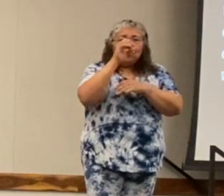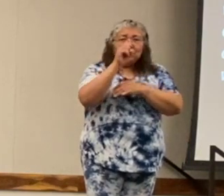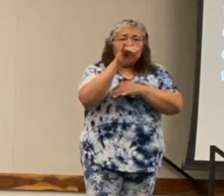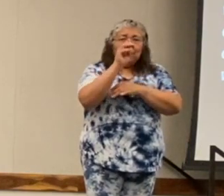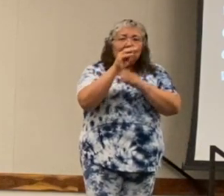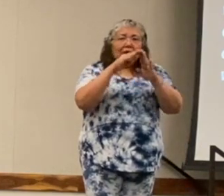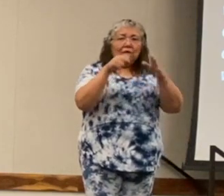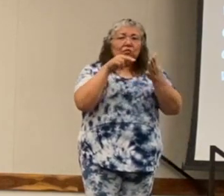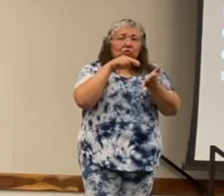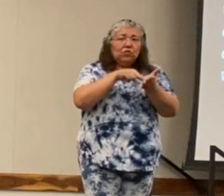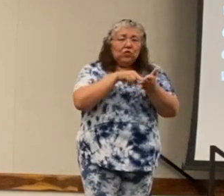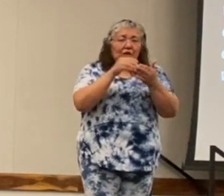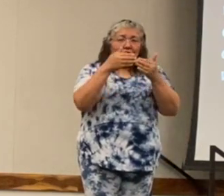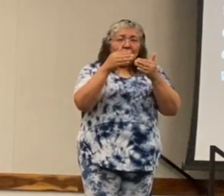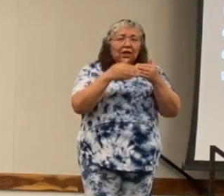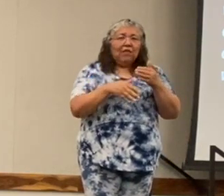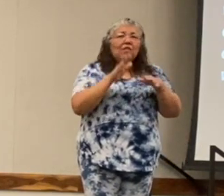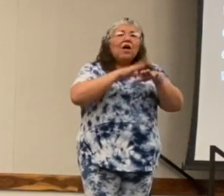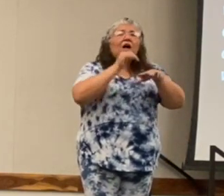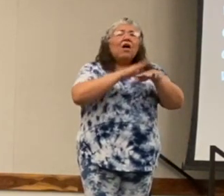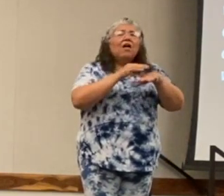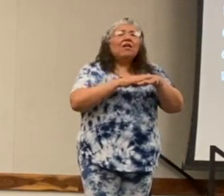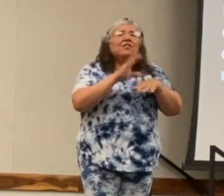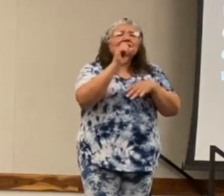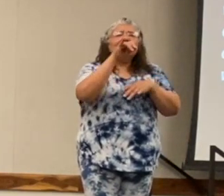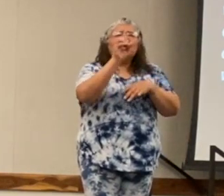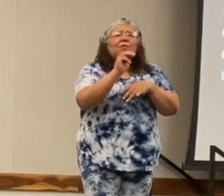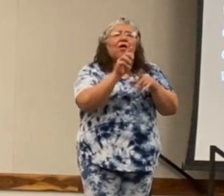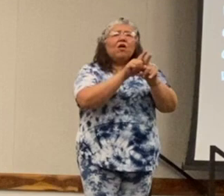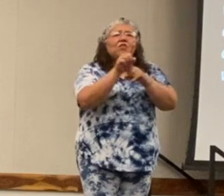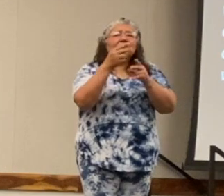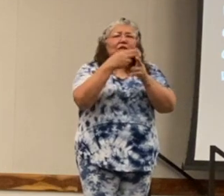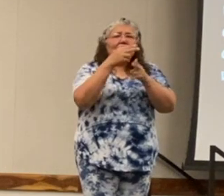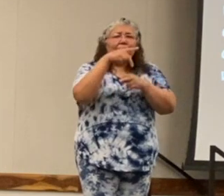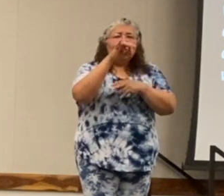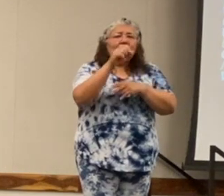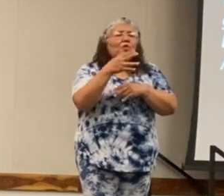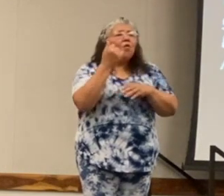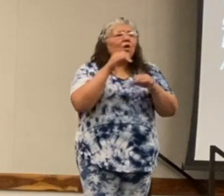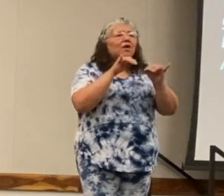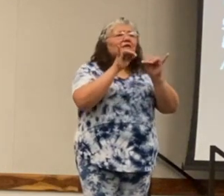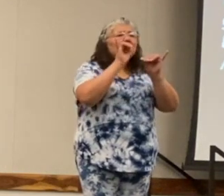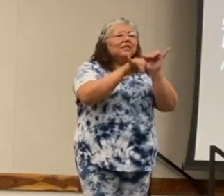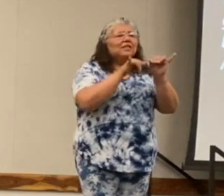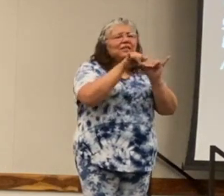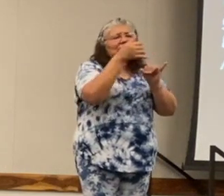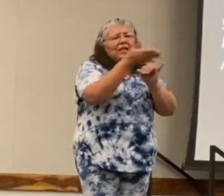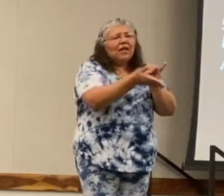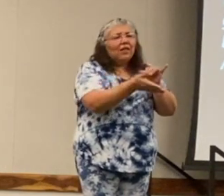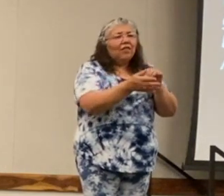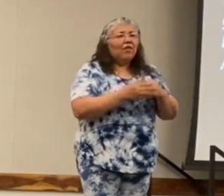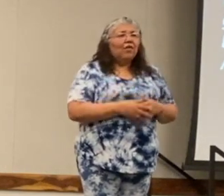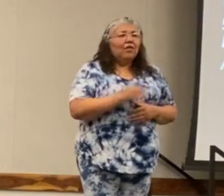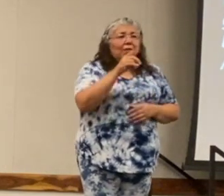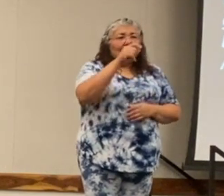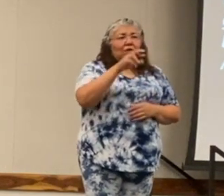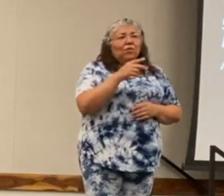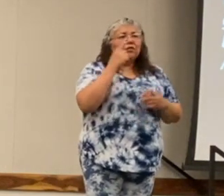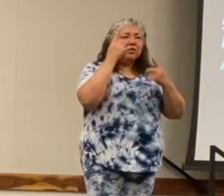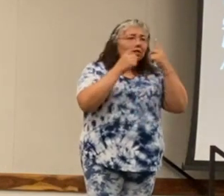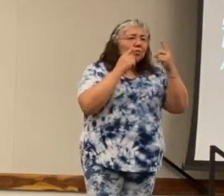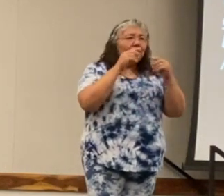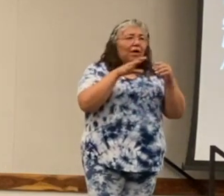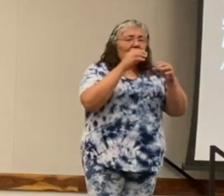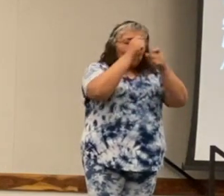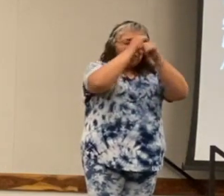gate. They called out, asking if Simon, who was also named Peter, was lodging there. While Peter was thinking about